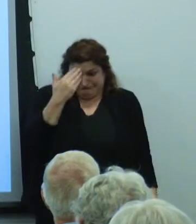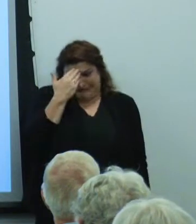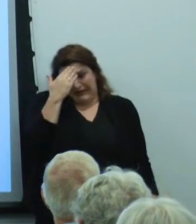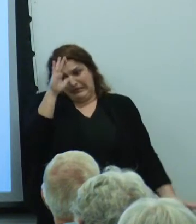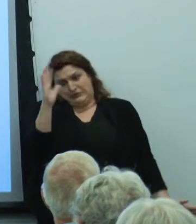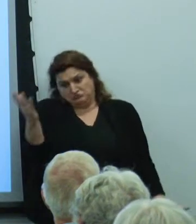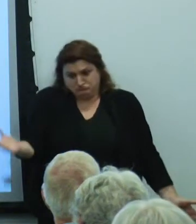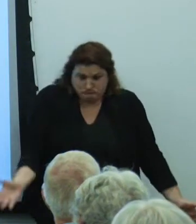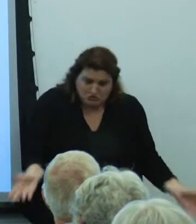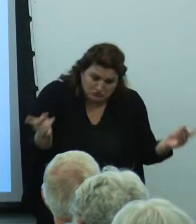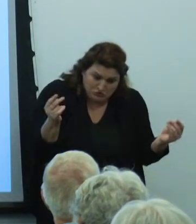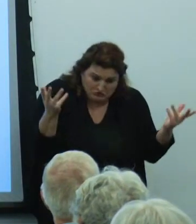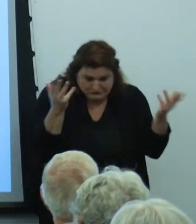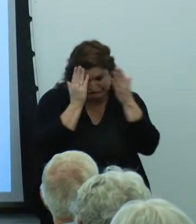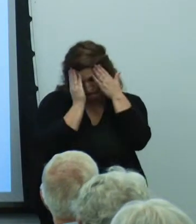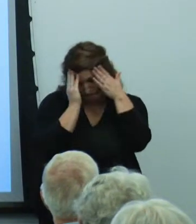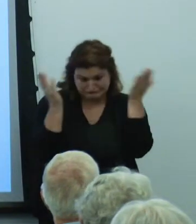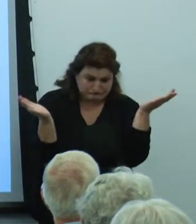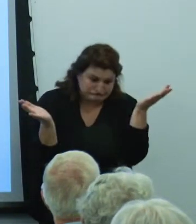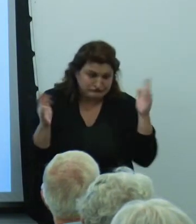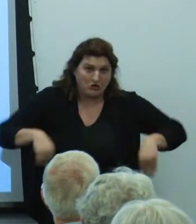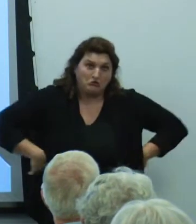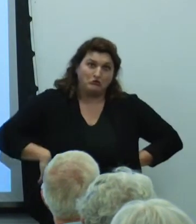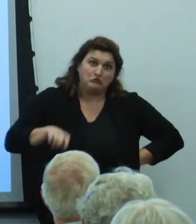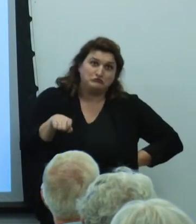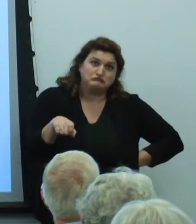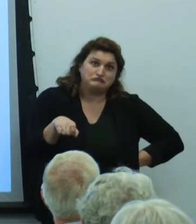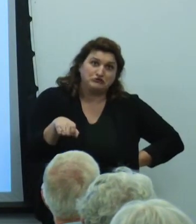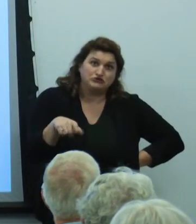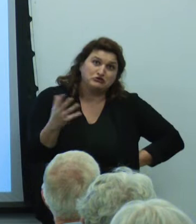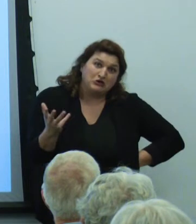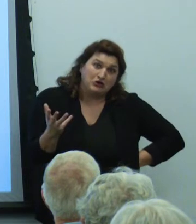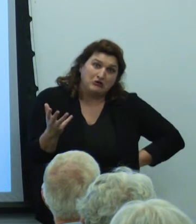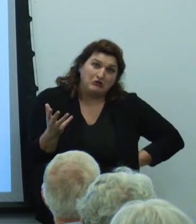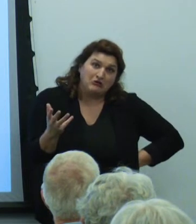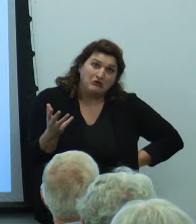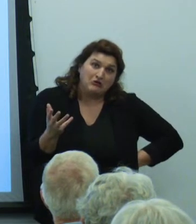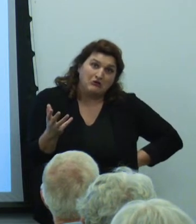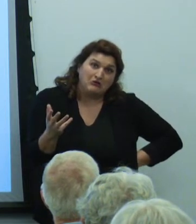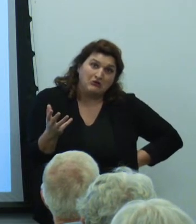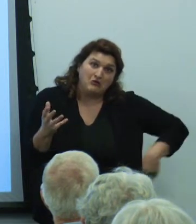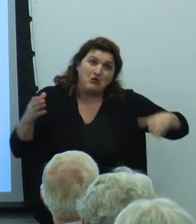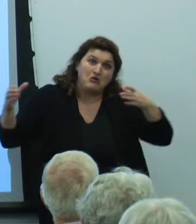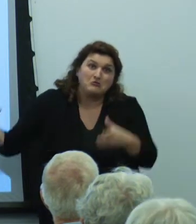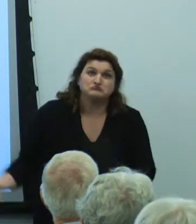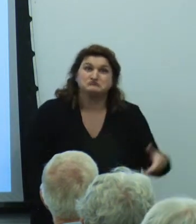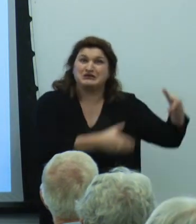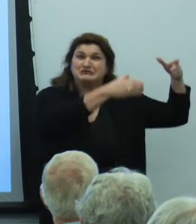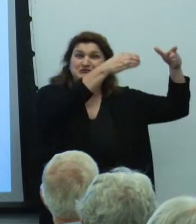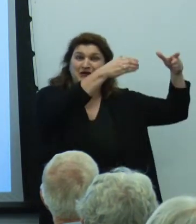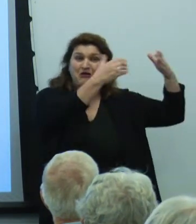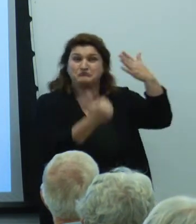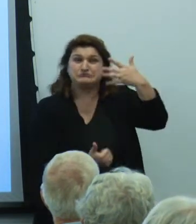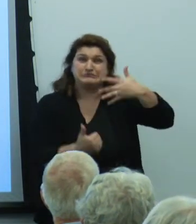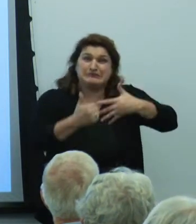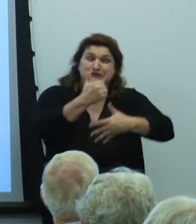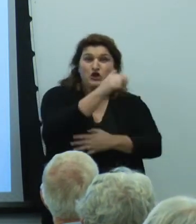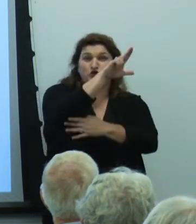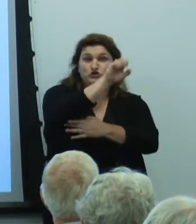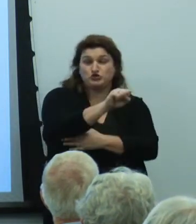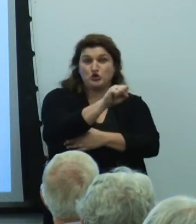really should do is we should actually take it to the U.S. Supreme Court, because the Ohio Supreme